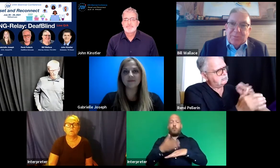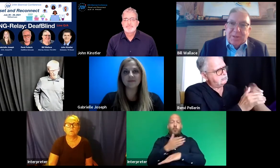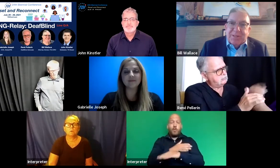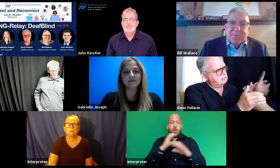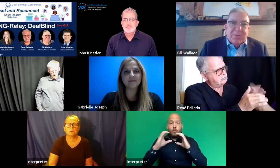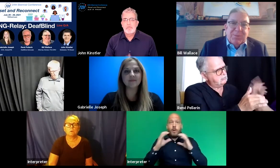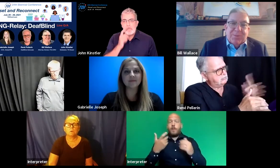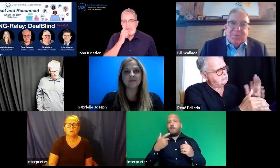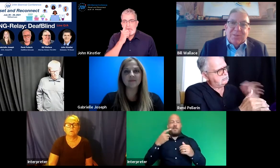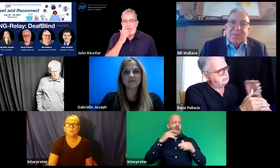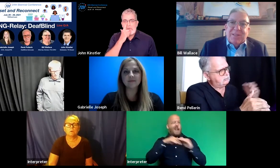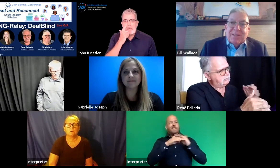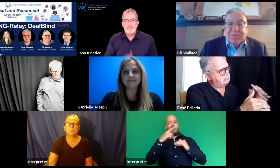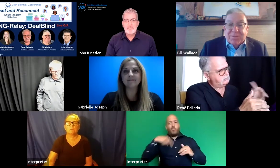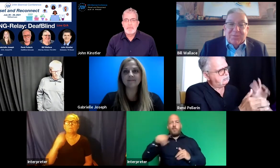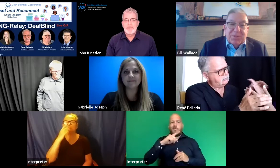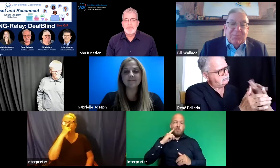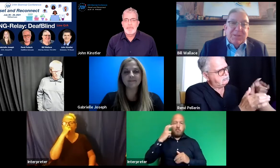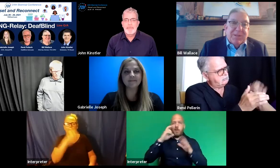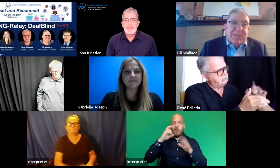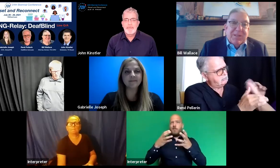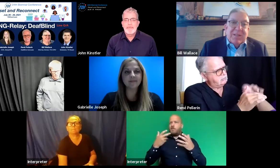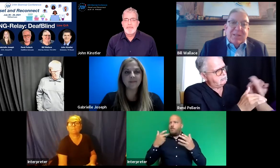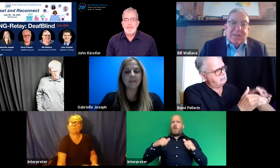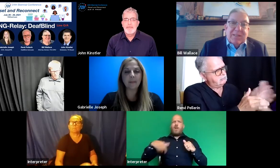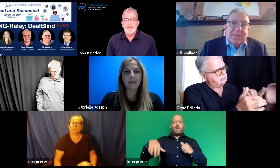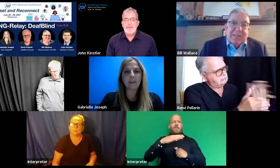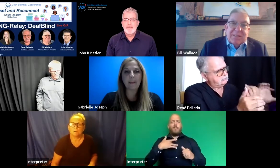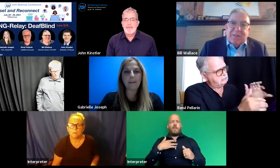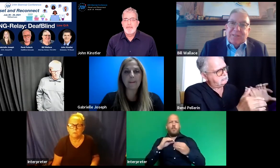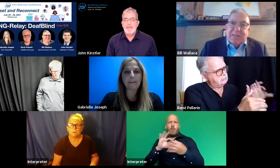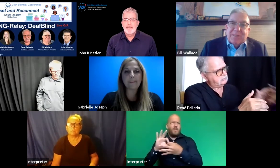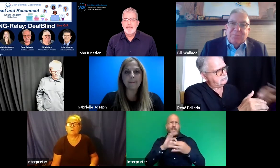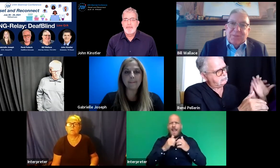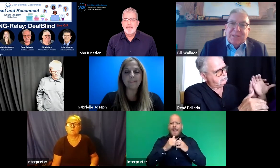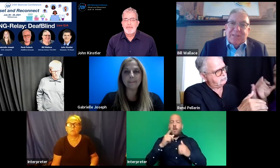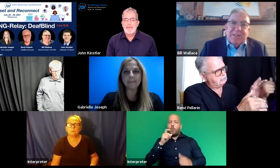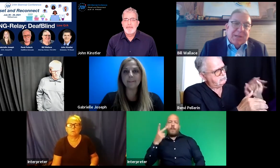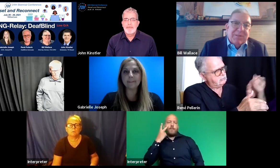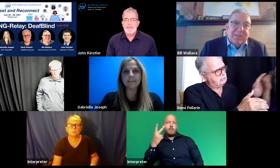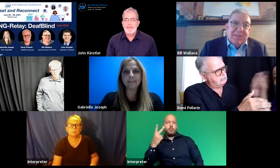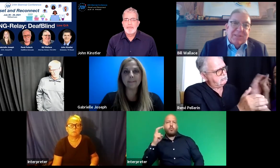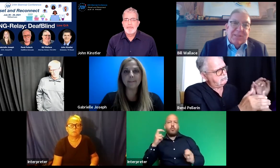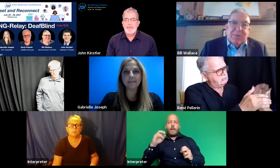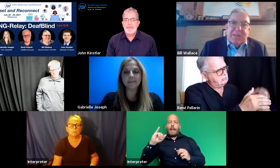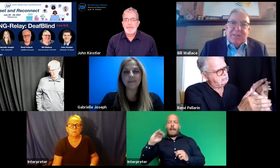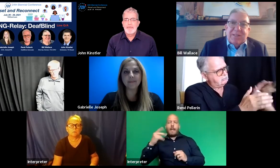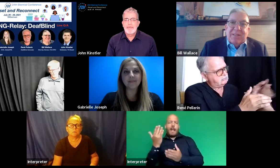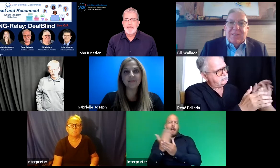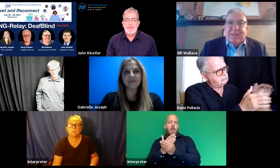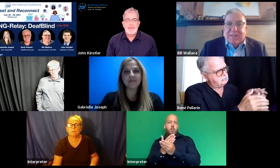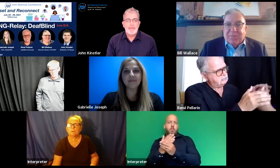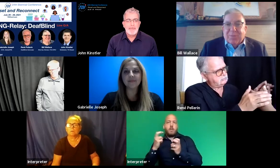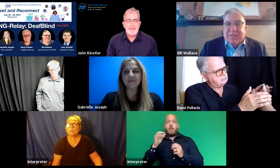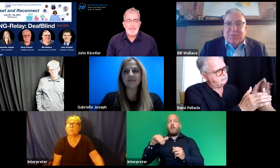who are deafblind or people who are deaf or vision impaired. Anyway, the idea about integrating